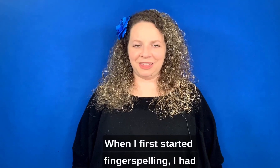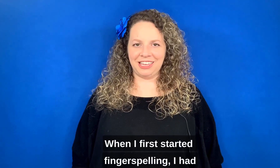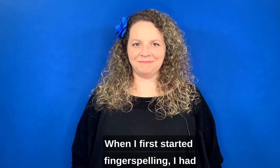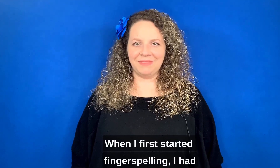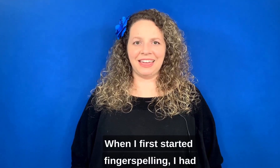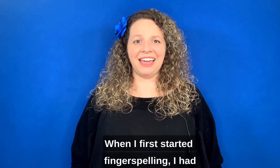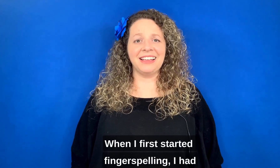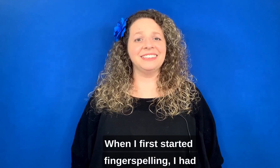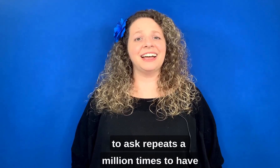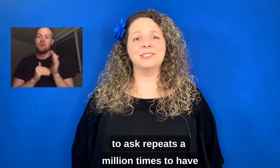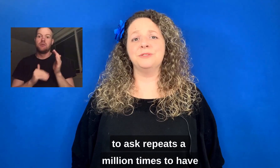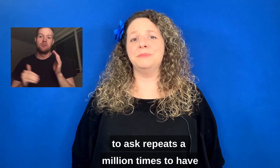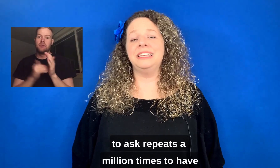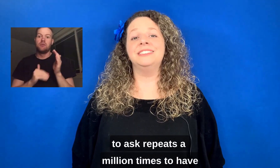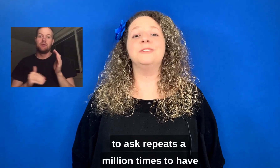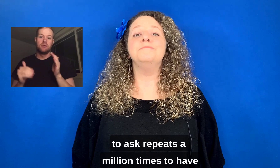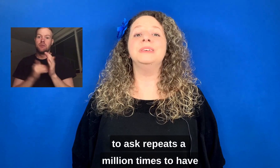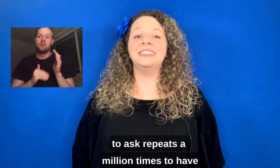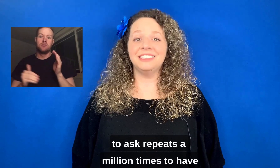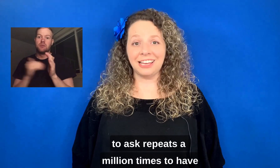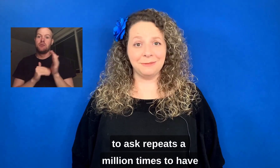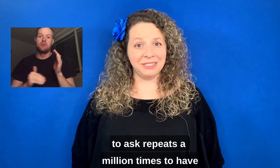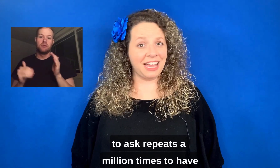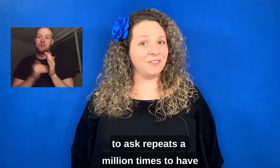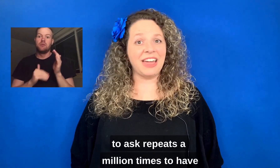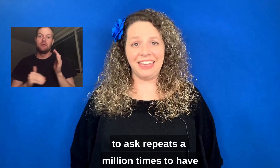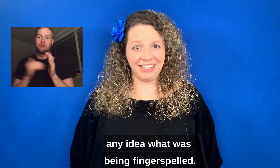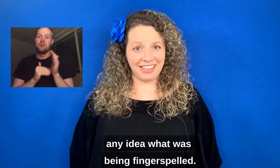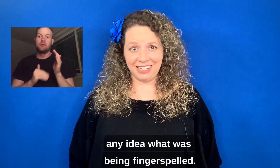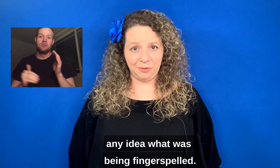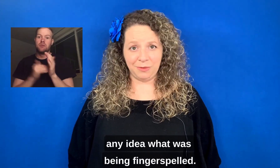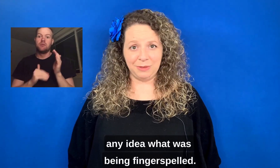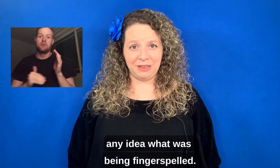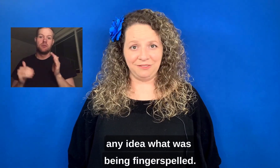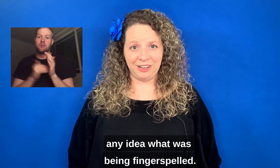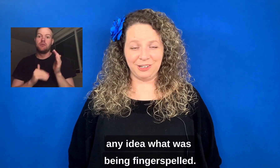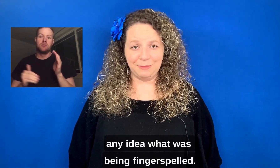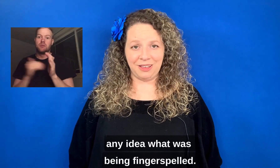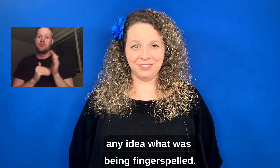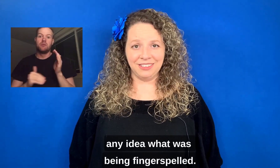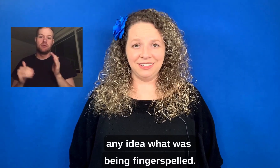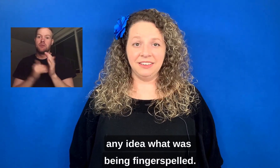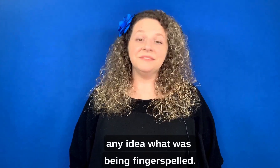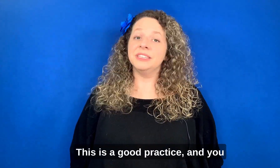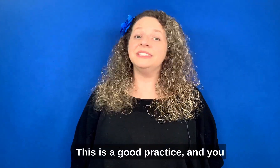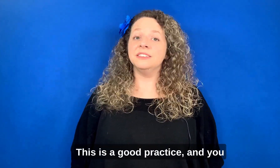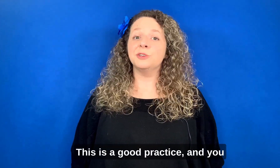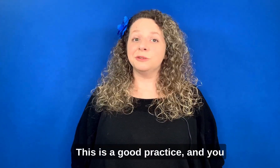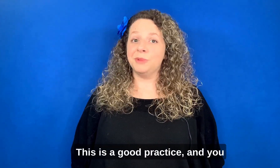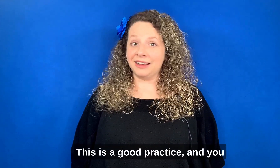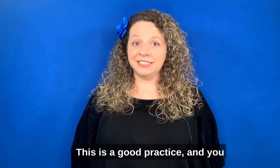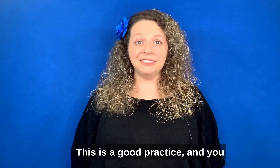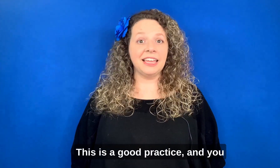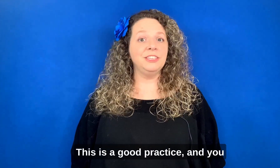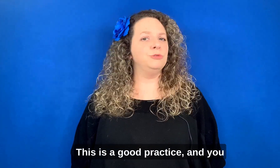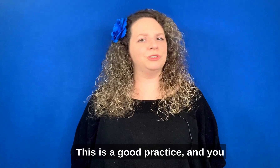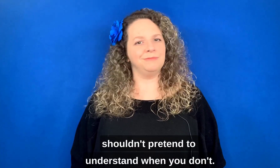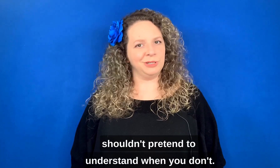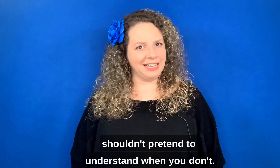fingerspelling, I had to ask repeats a million times to have any idea what was being fingerspelled. This is a good practice, and you shouldn't pretend